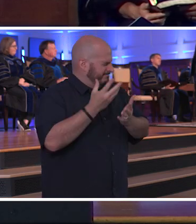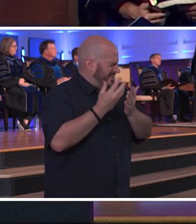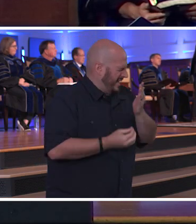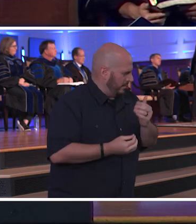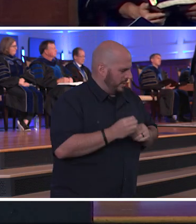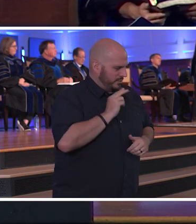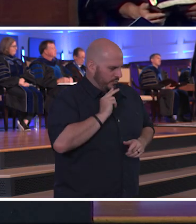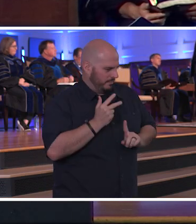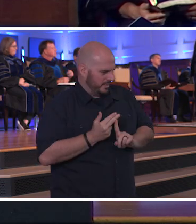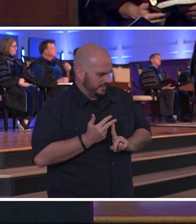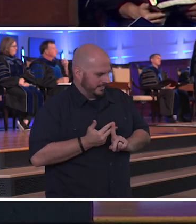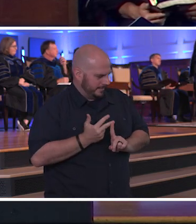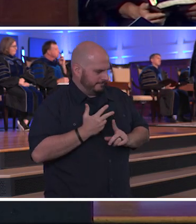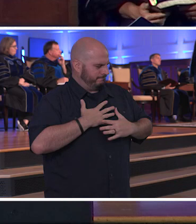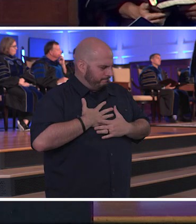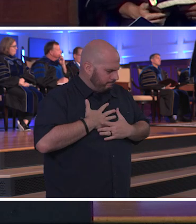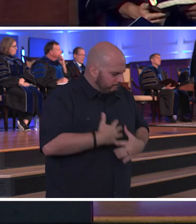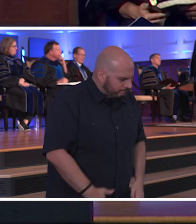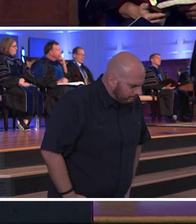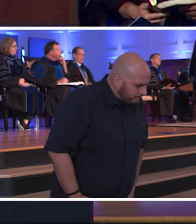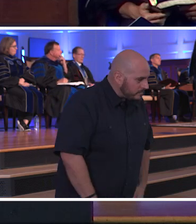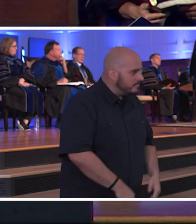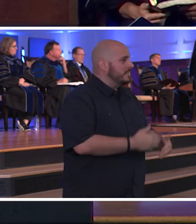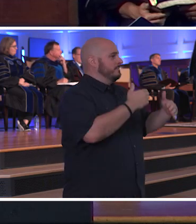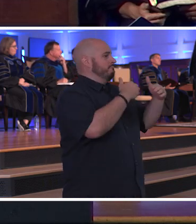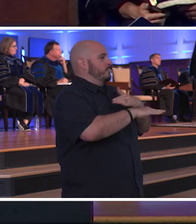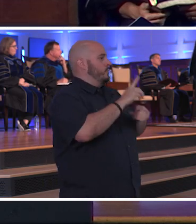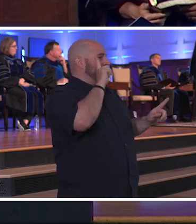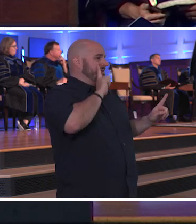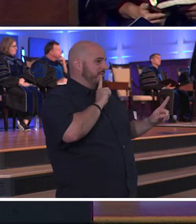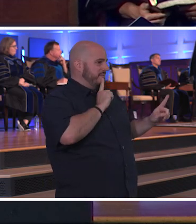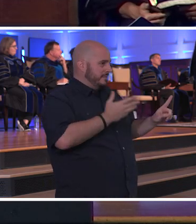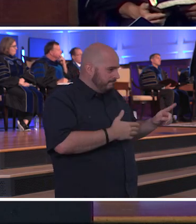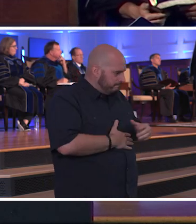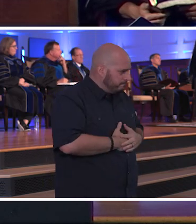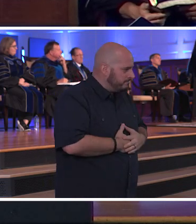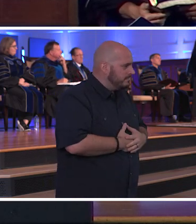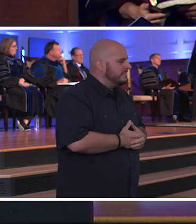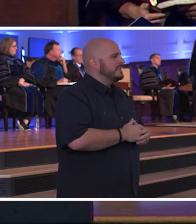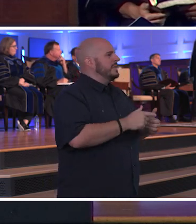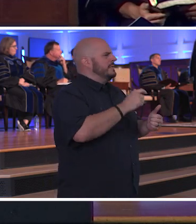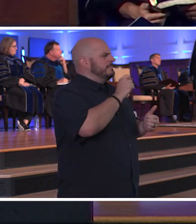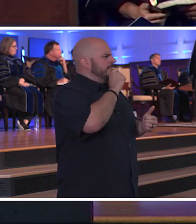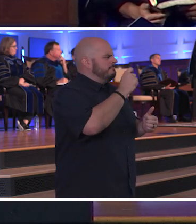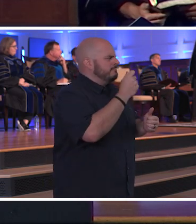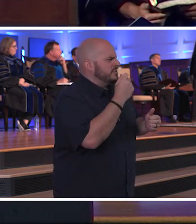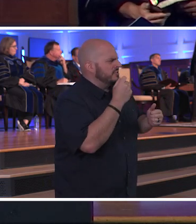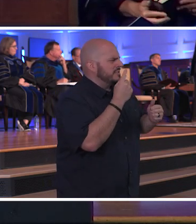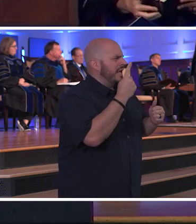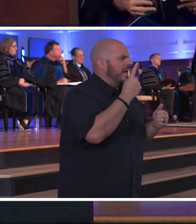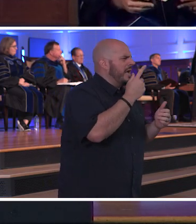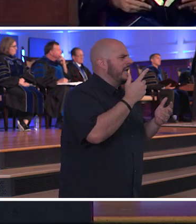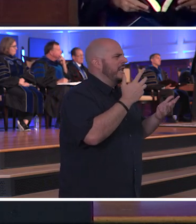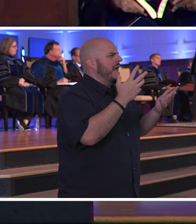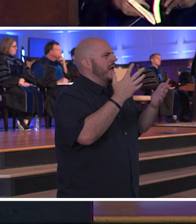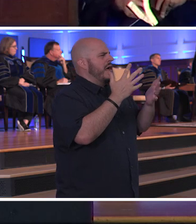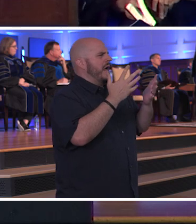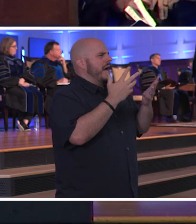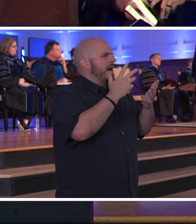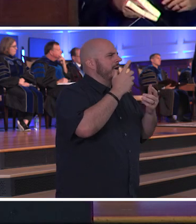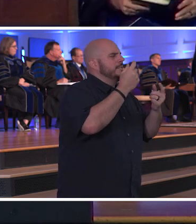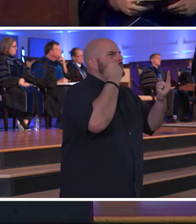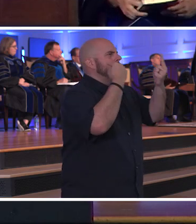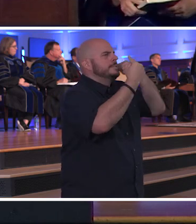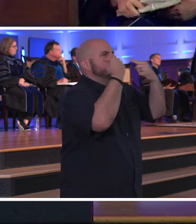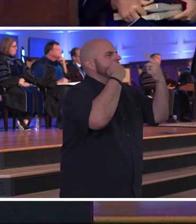3 months. She was born deaf, and she says that she did not understand very much as a child. However, at a